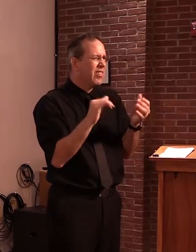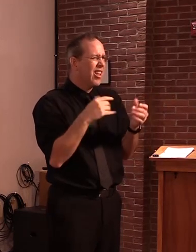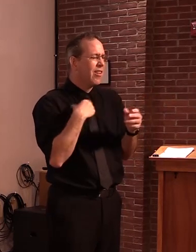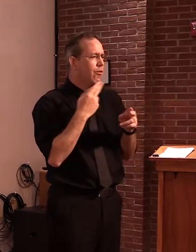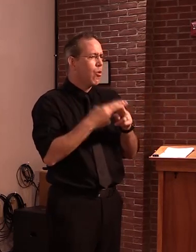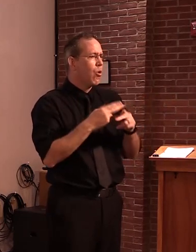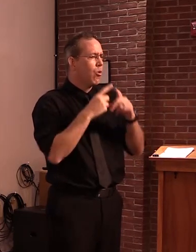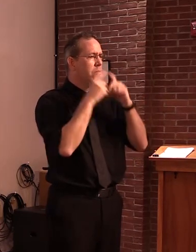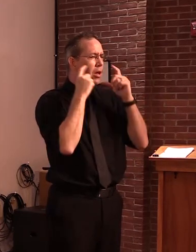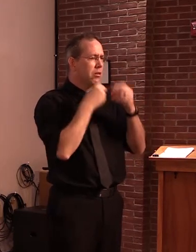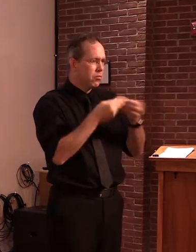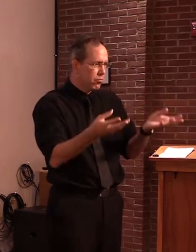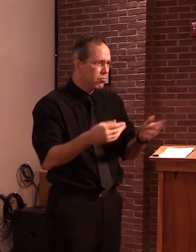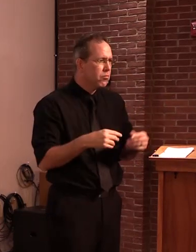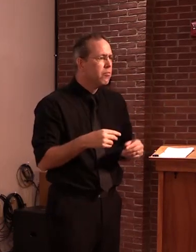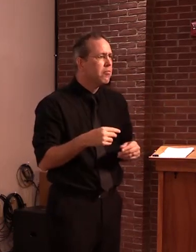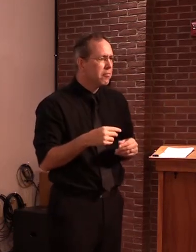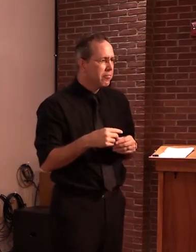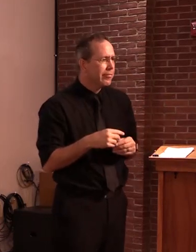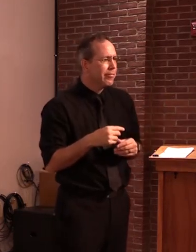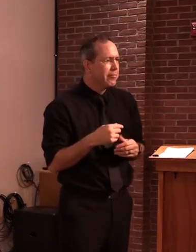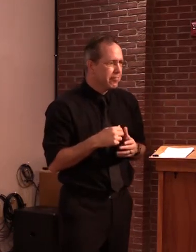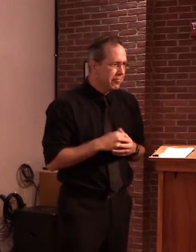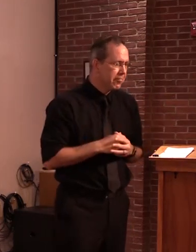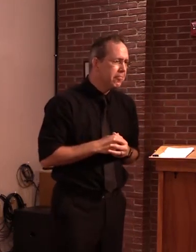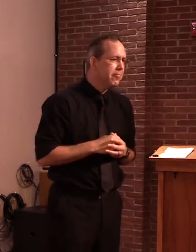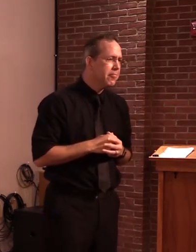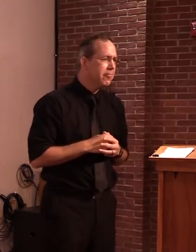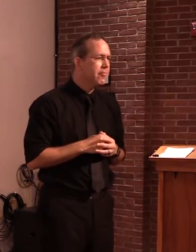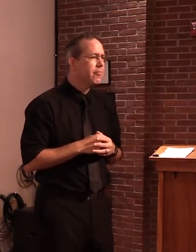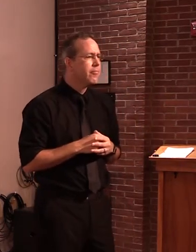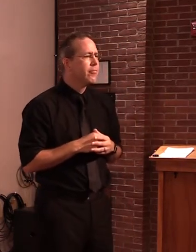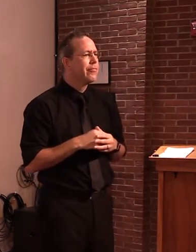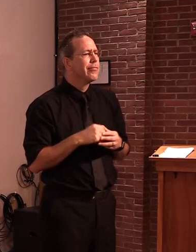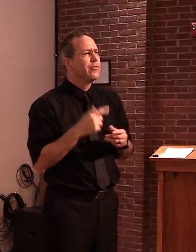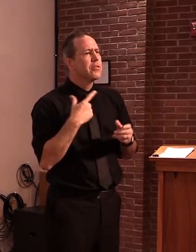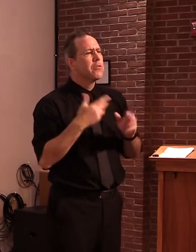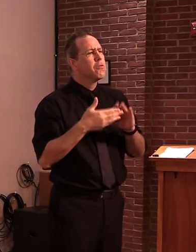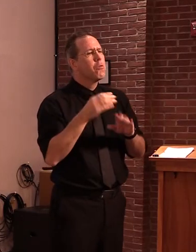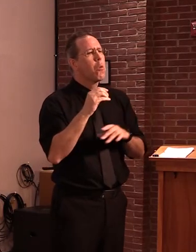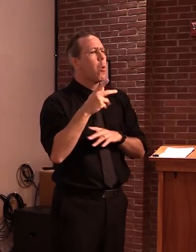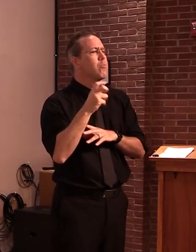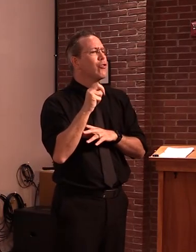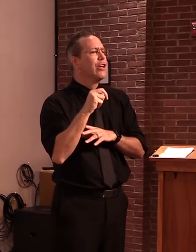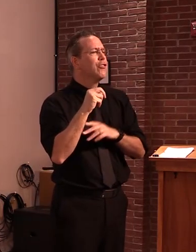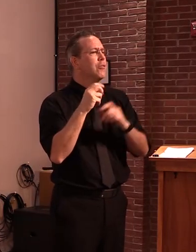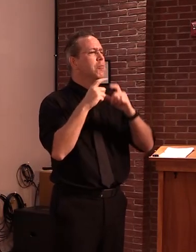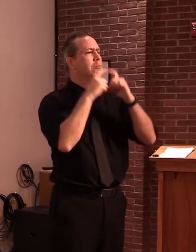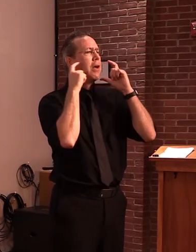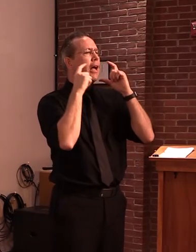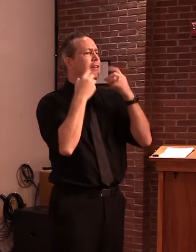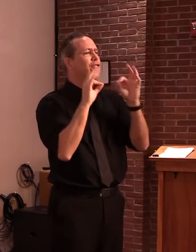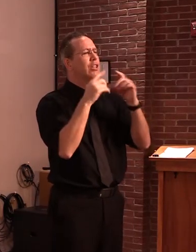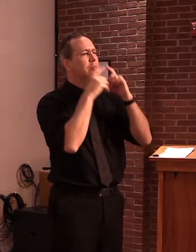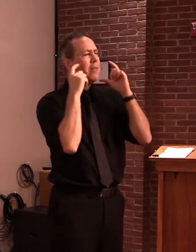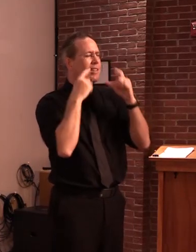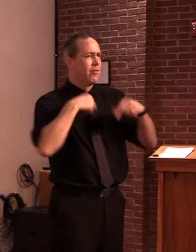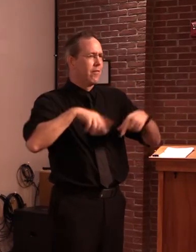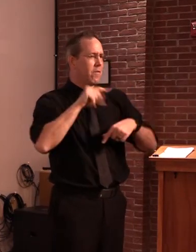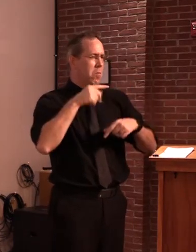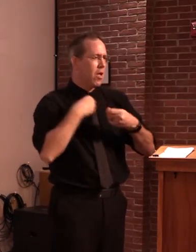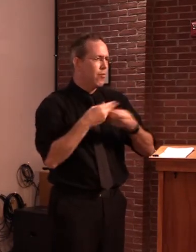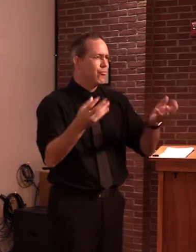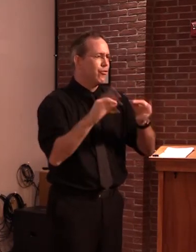fancy names that we have in this operations. We're going to ask each town, the Emergency